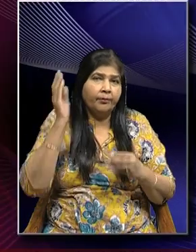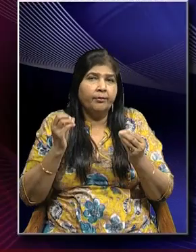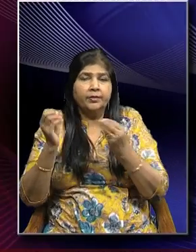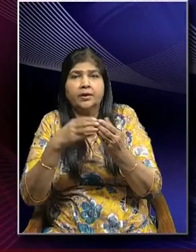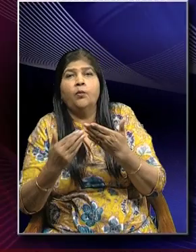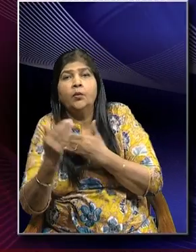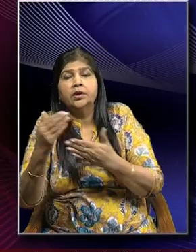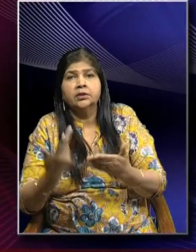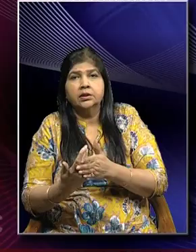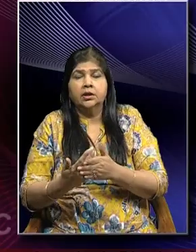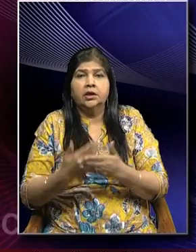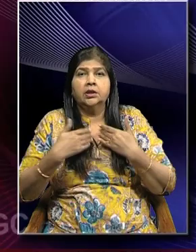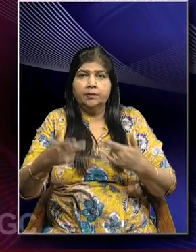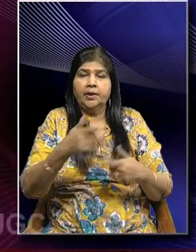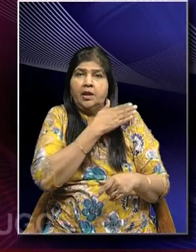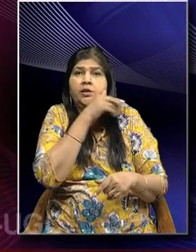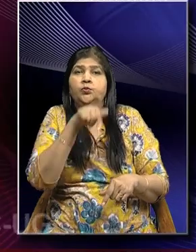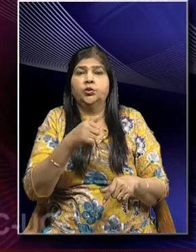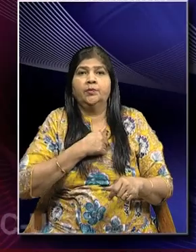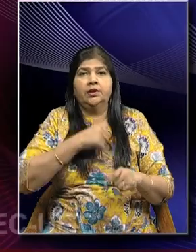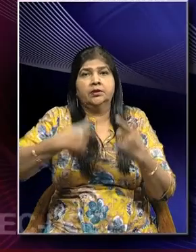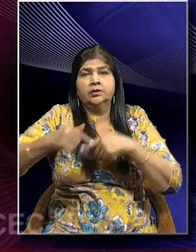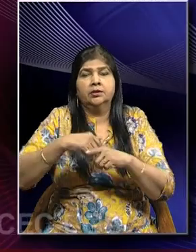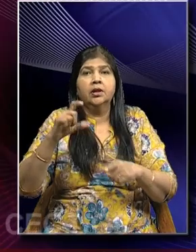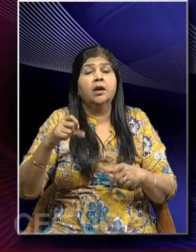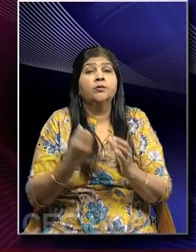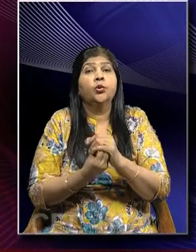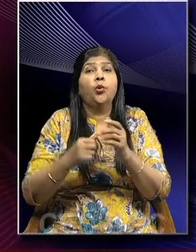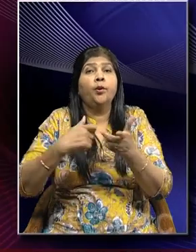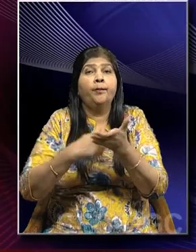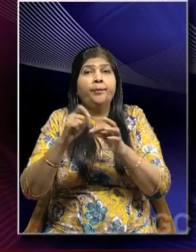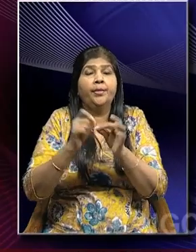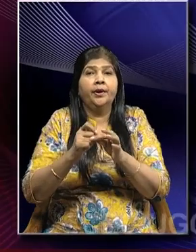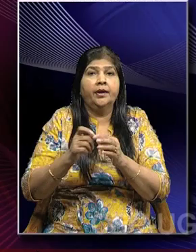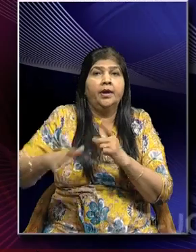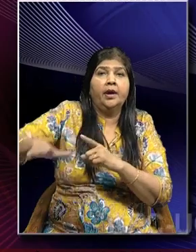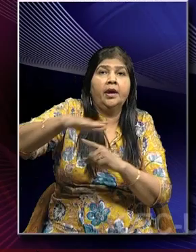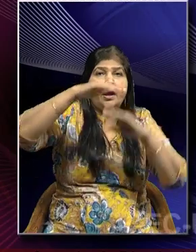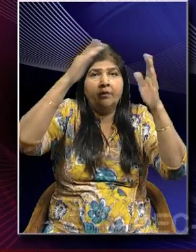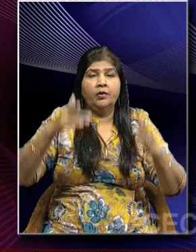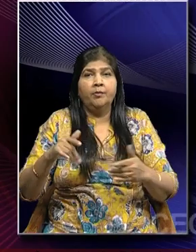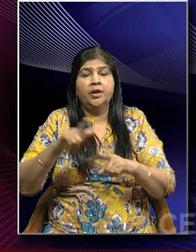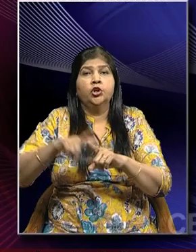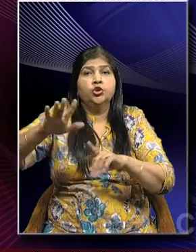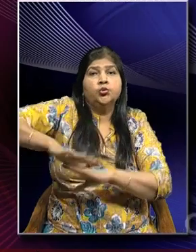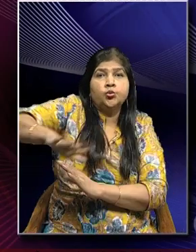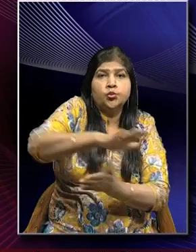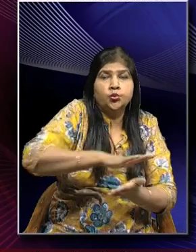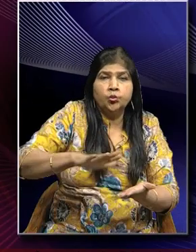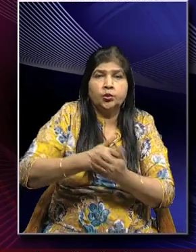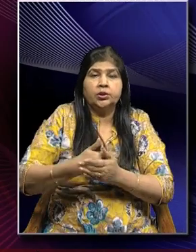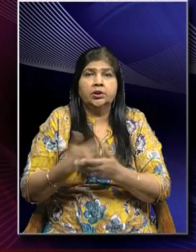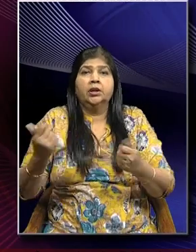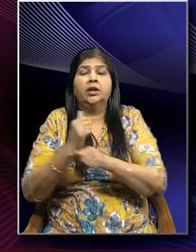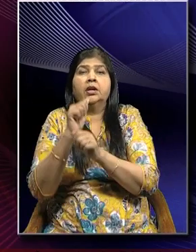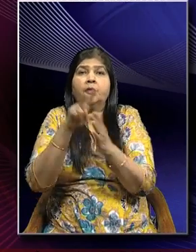extent we are supposed to be responsible when it comes to the environmental, social and governance. So, it is much more